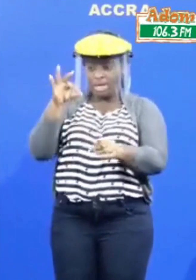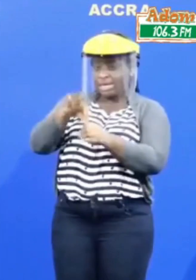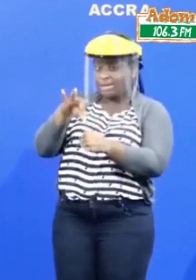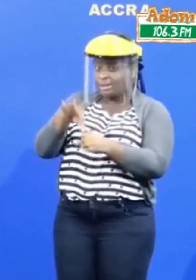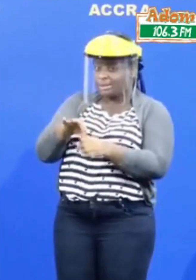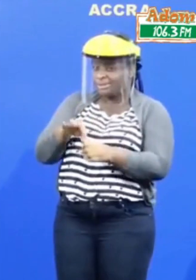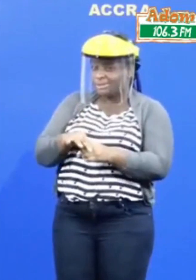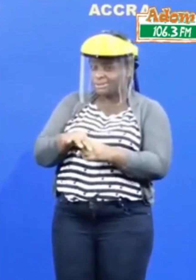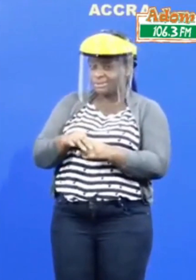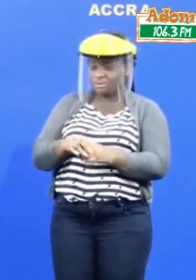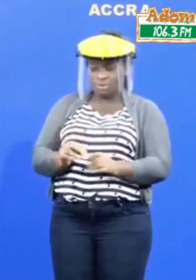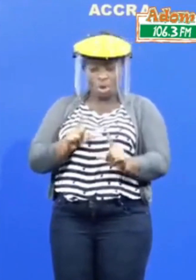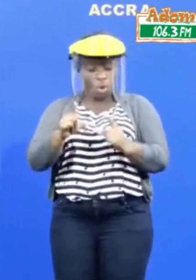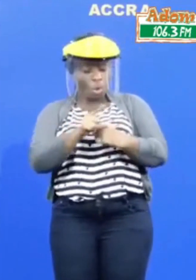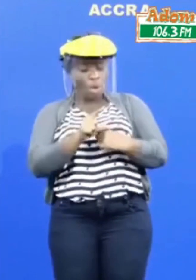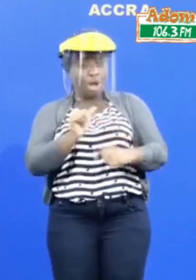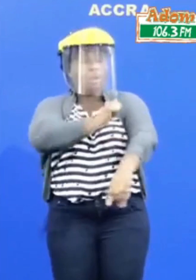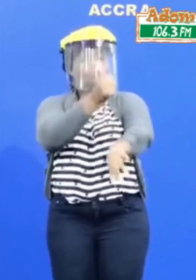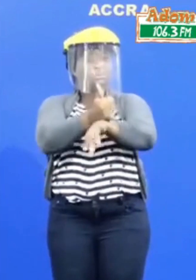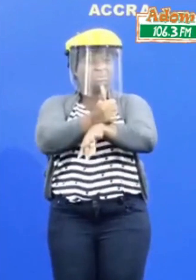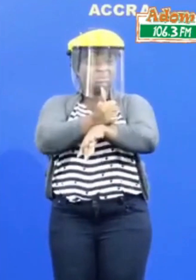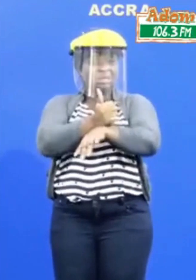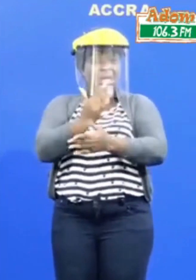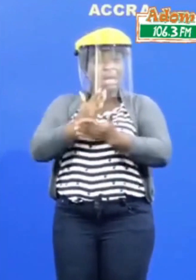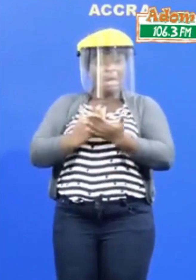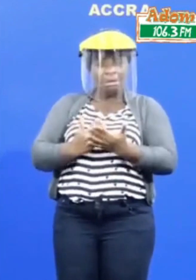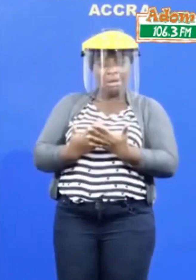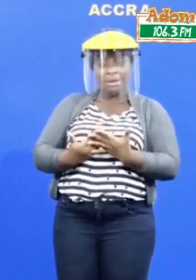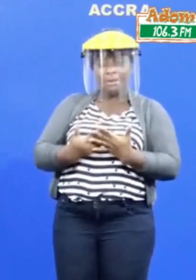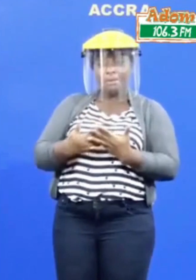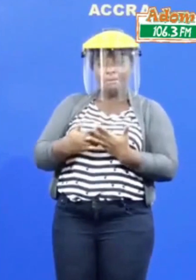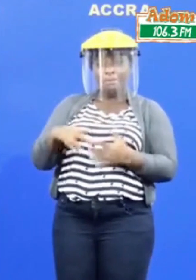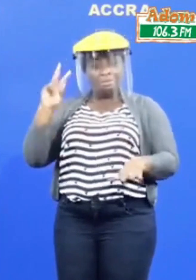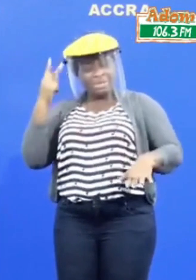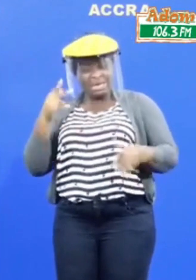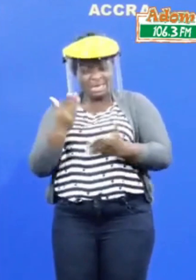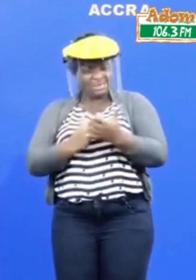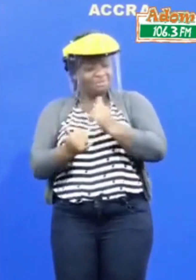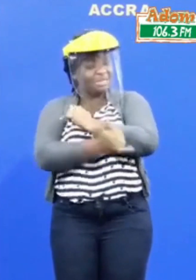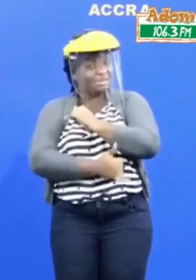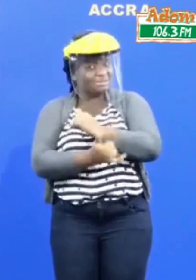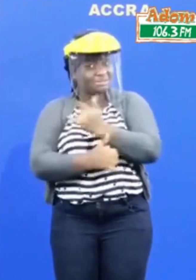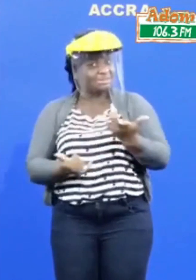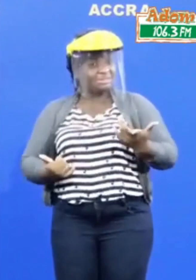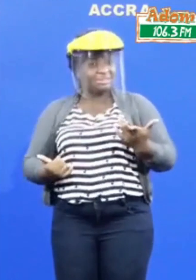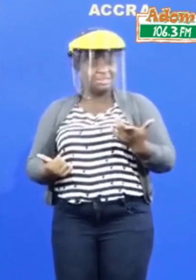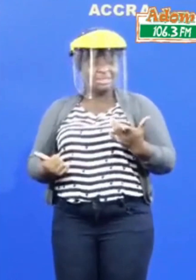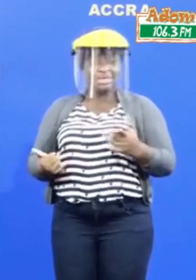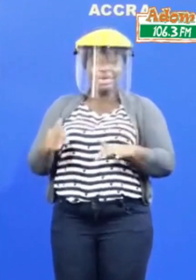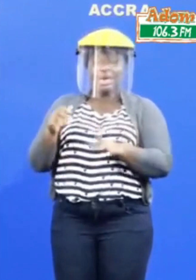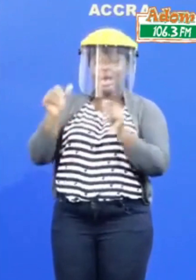Assembly. Penny ano wada no ma yano nchu chen komo. Ora bunsu teminka. Acho mima kifu gina